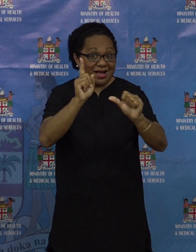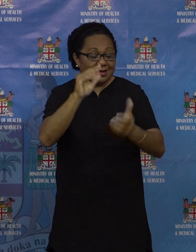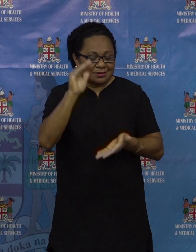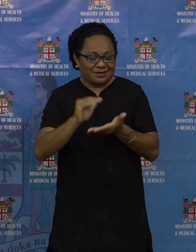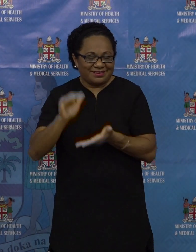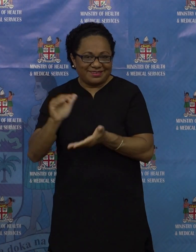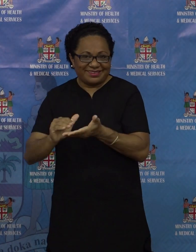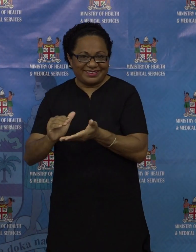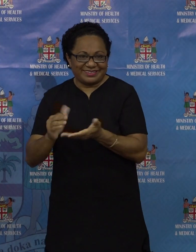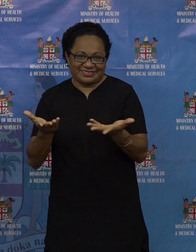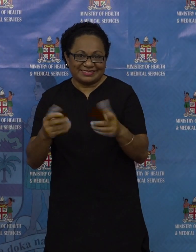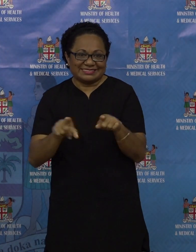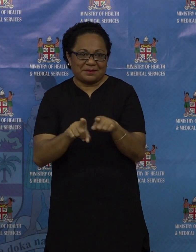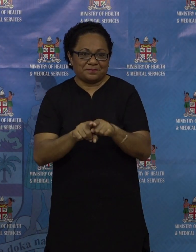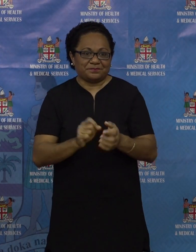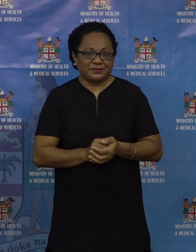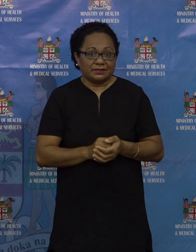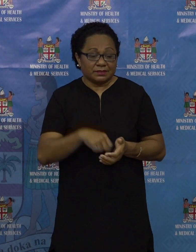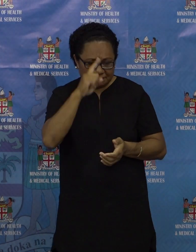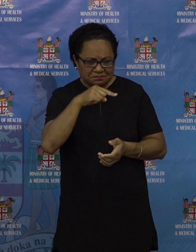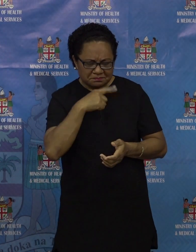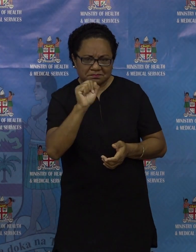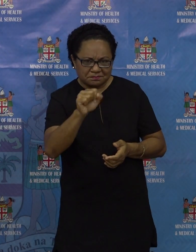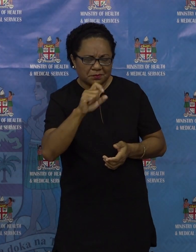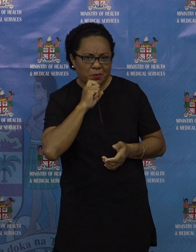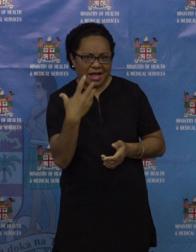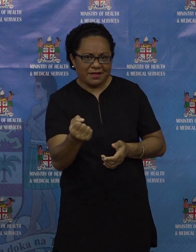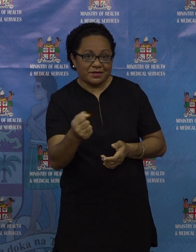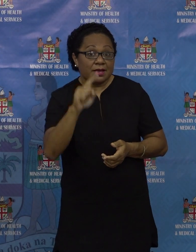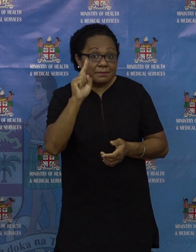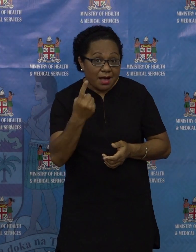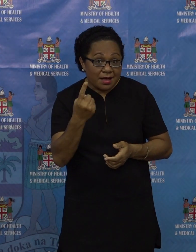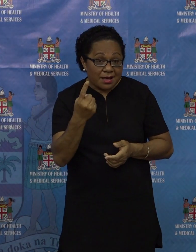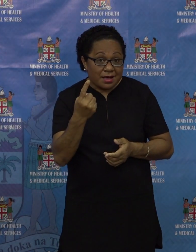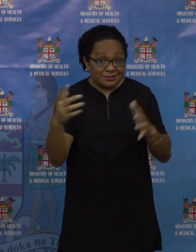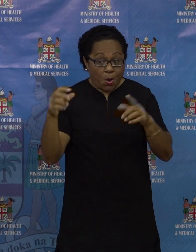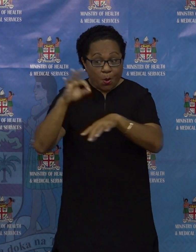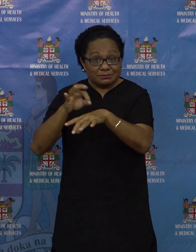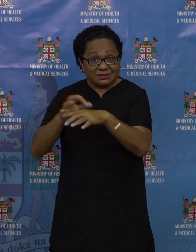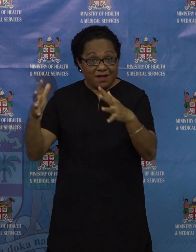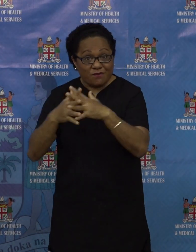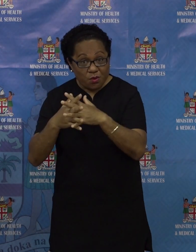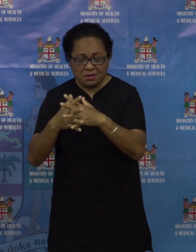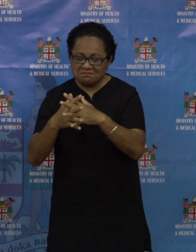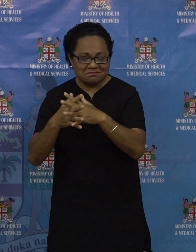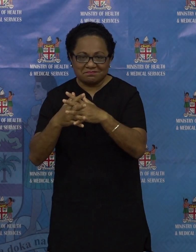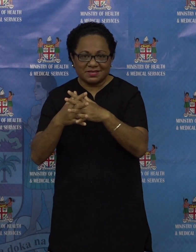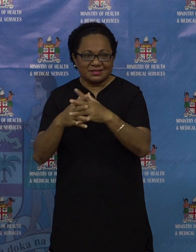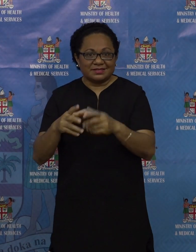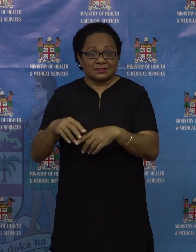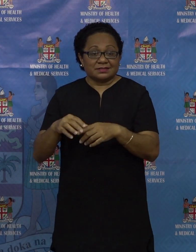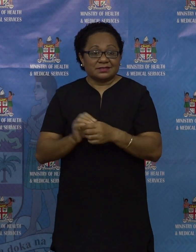we may see individuals infected with the virus, we will not see nearly as many people becoming seriously ill,